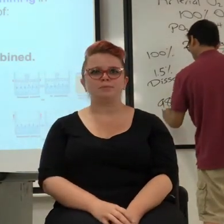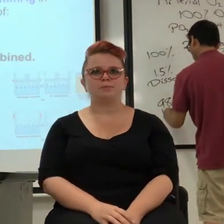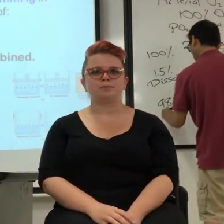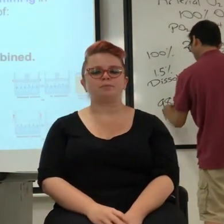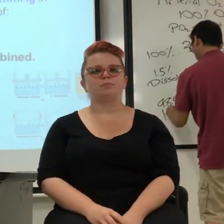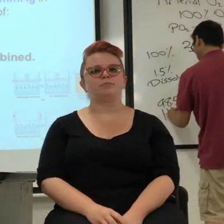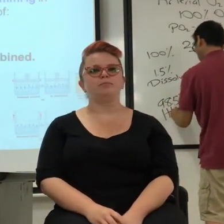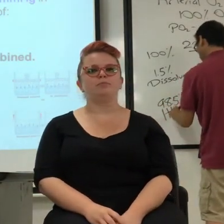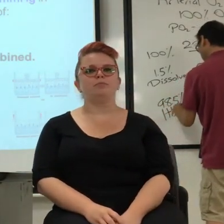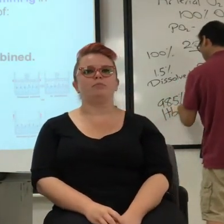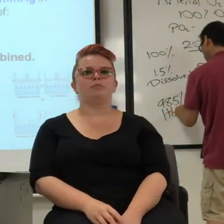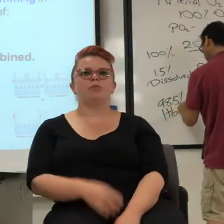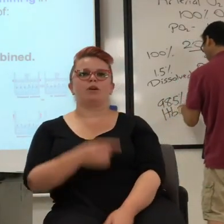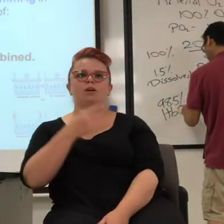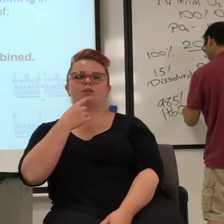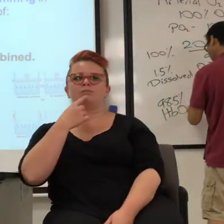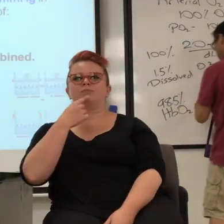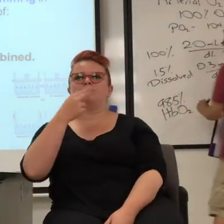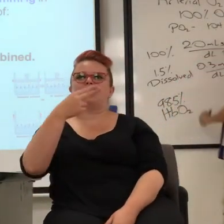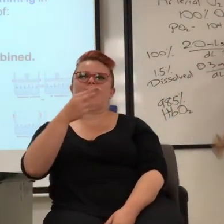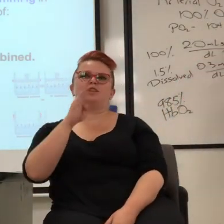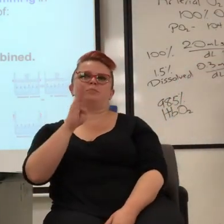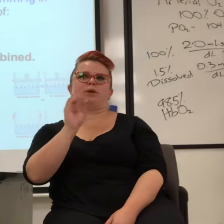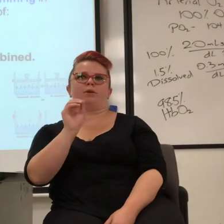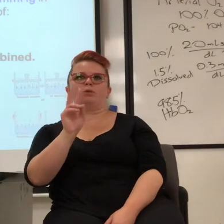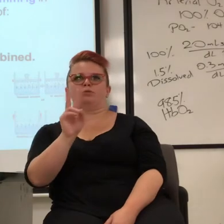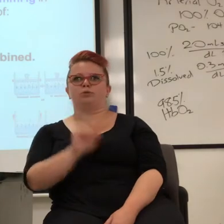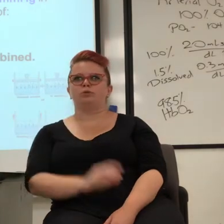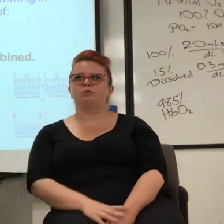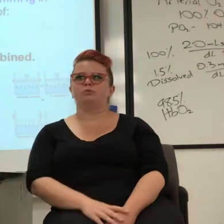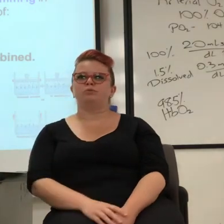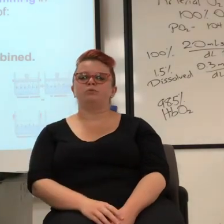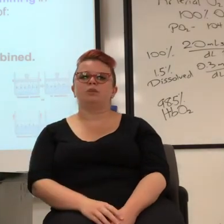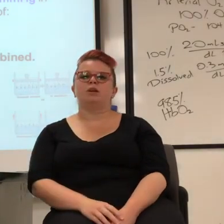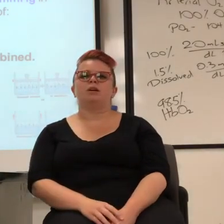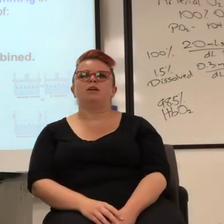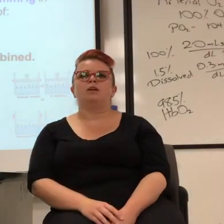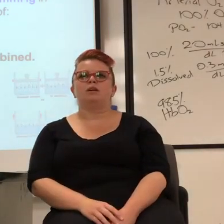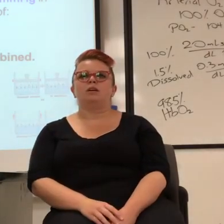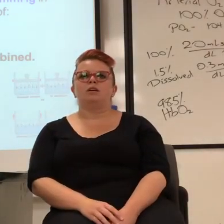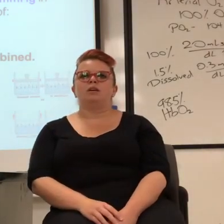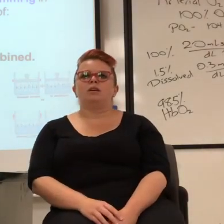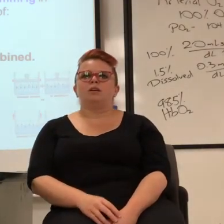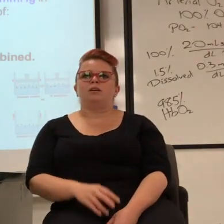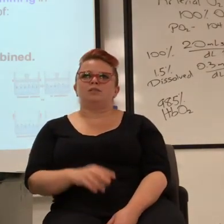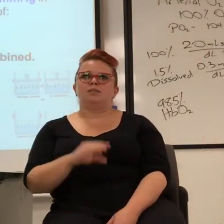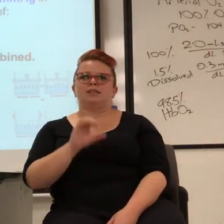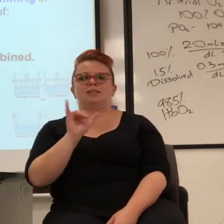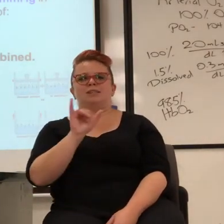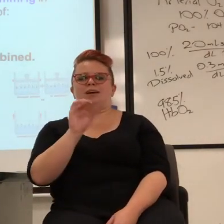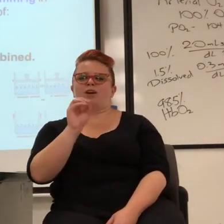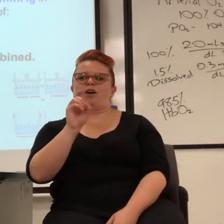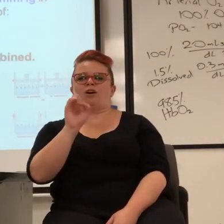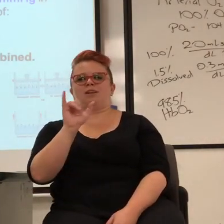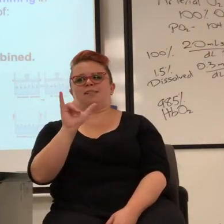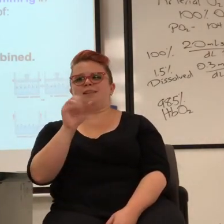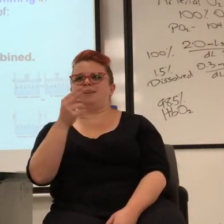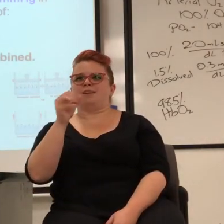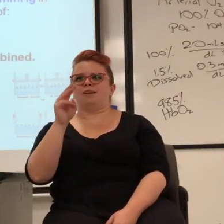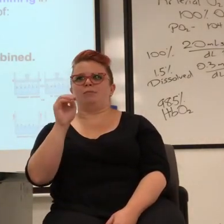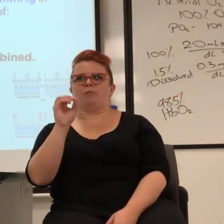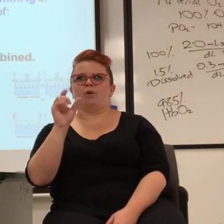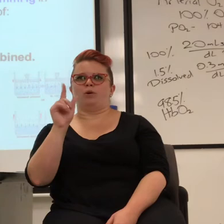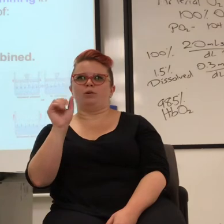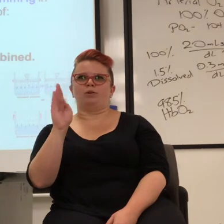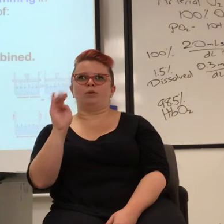I'll call it HbO2. HbO2 is like oxyhemoglobin, right over here.